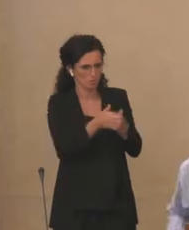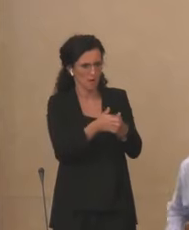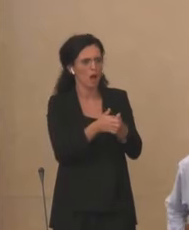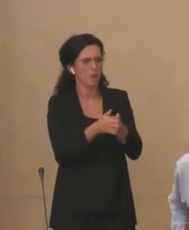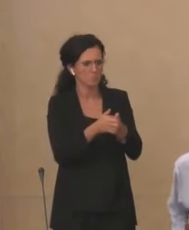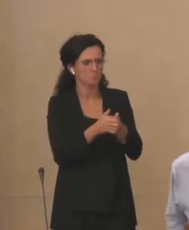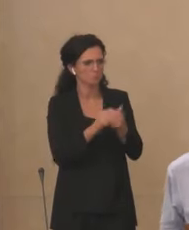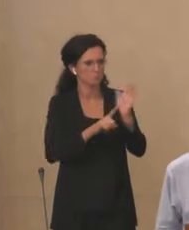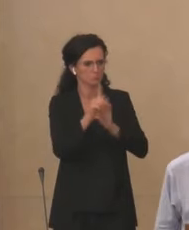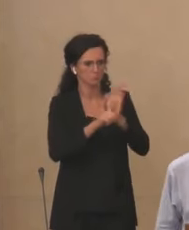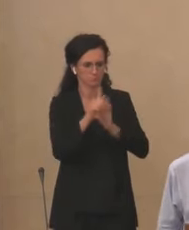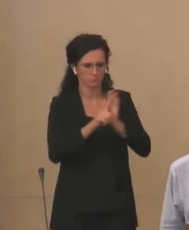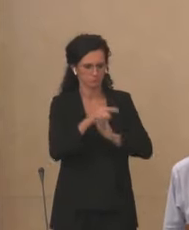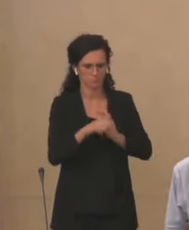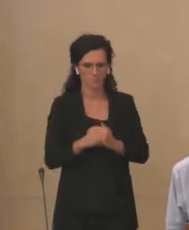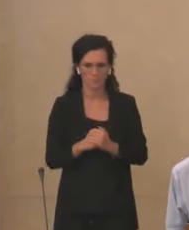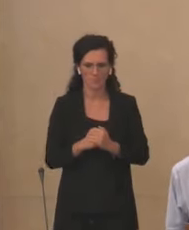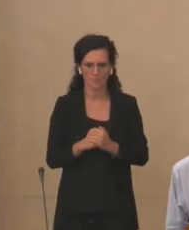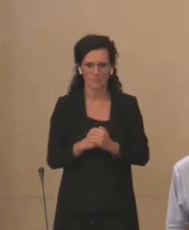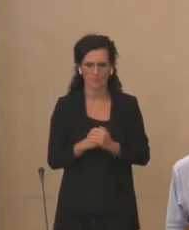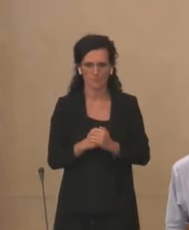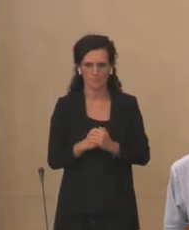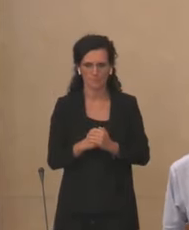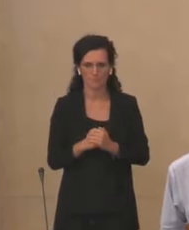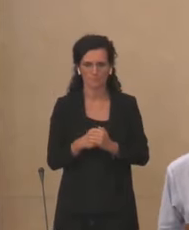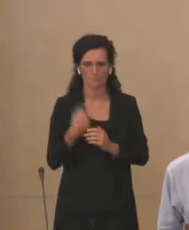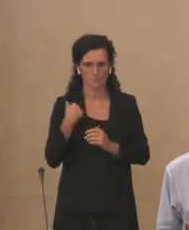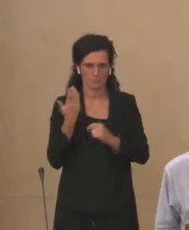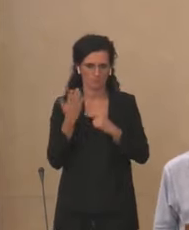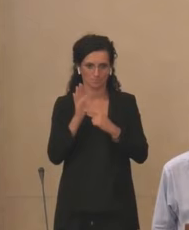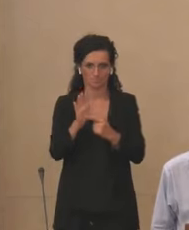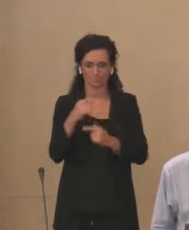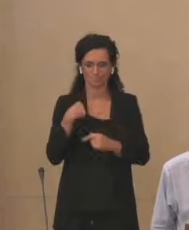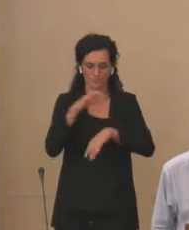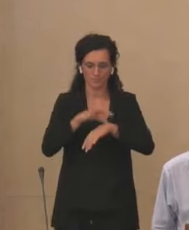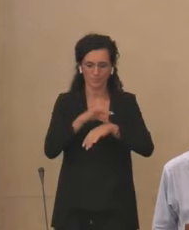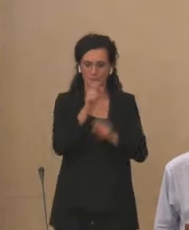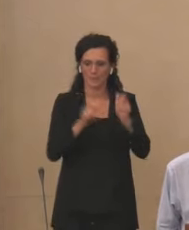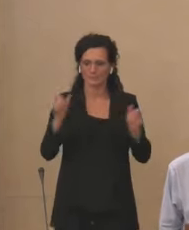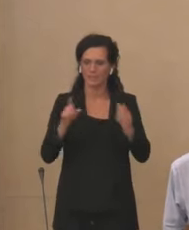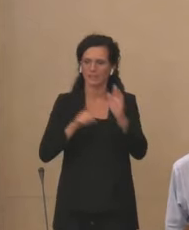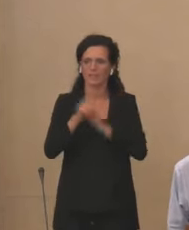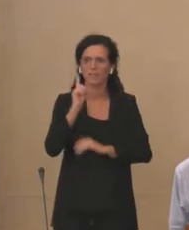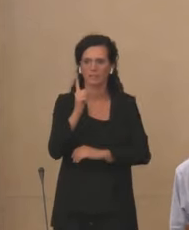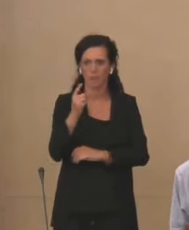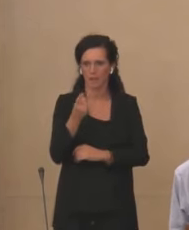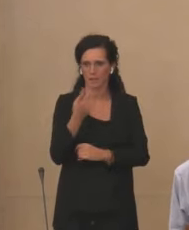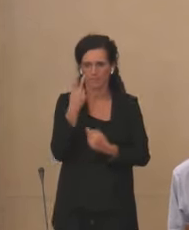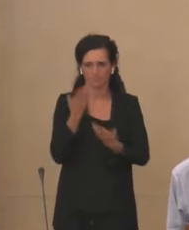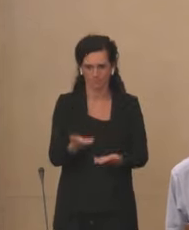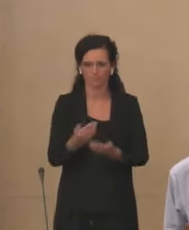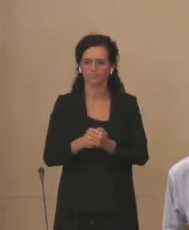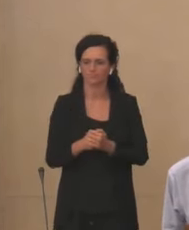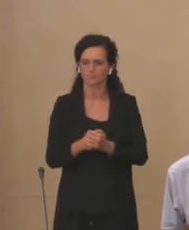My training in biochemistry and virology, along with my degree from Harvard Medical School, prepared me well for the battle ahead in the 18